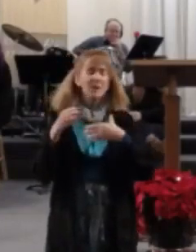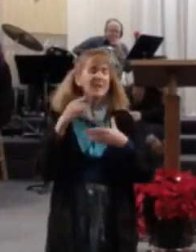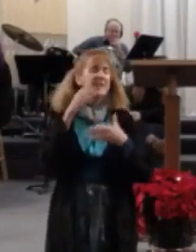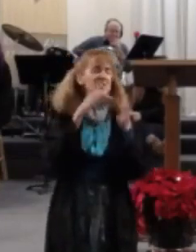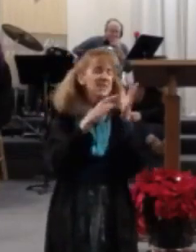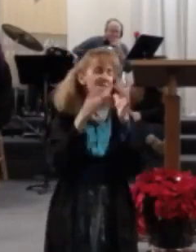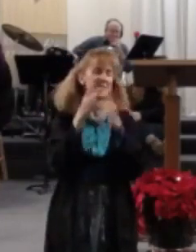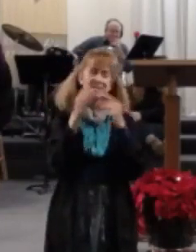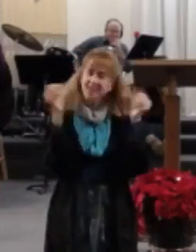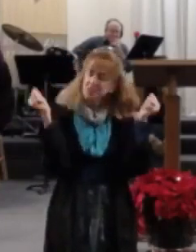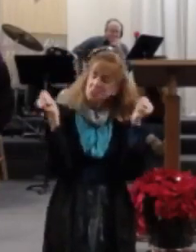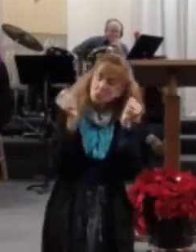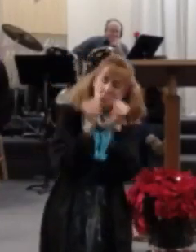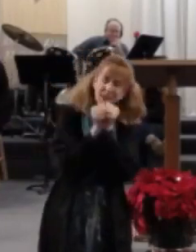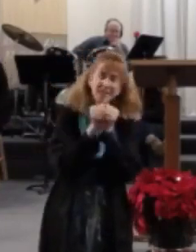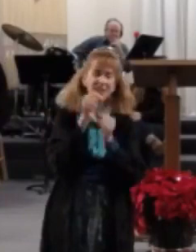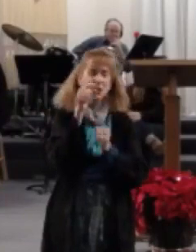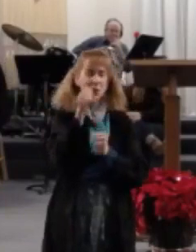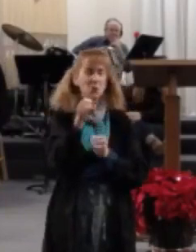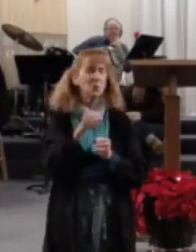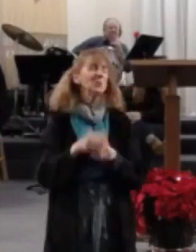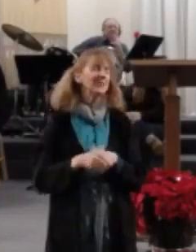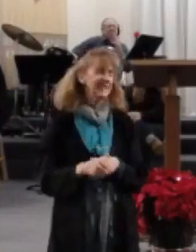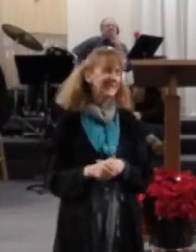constant. Thank you.